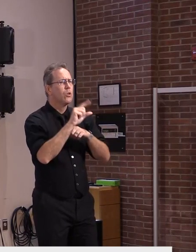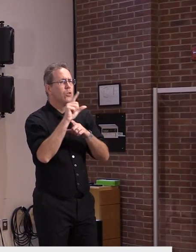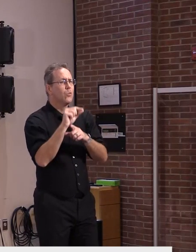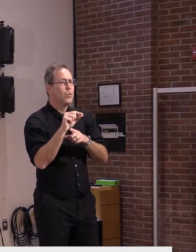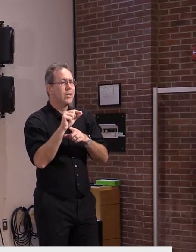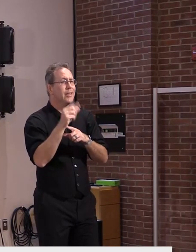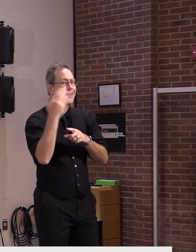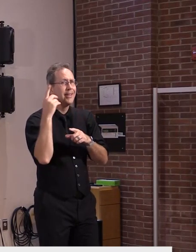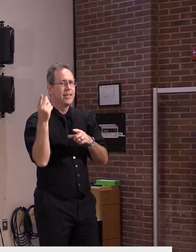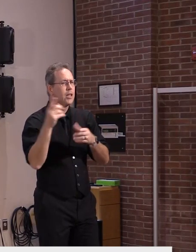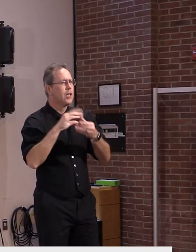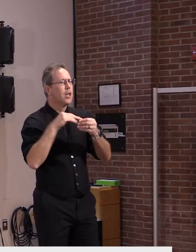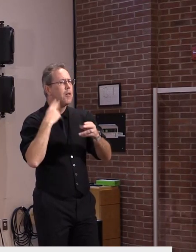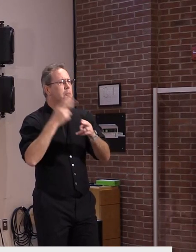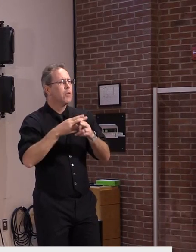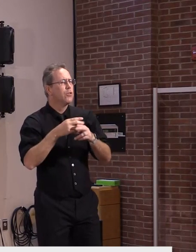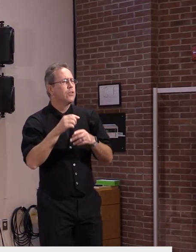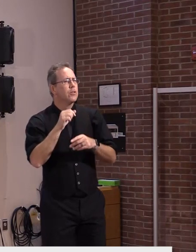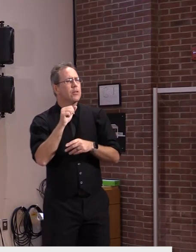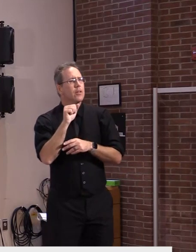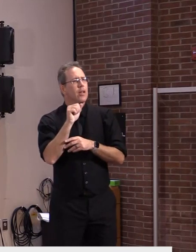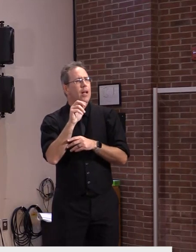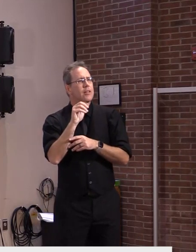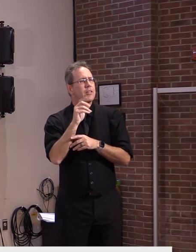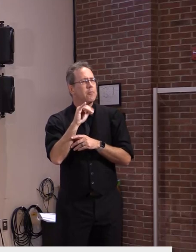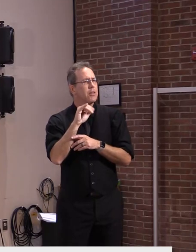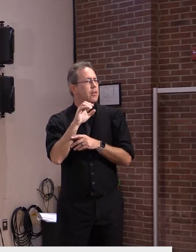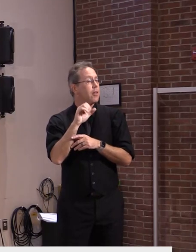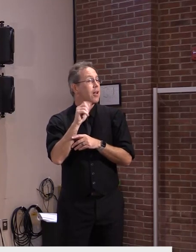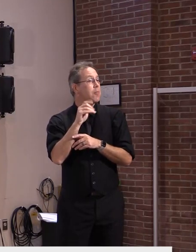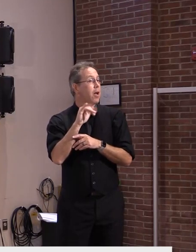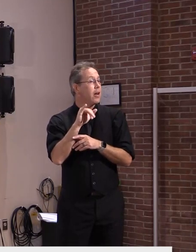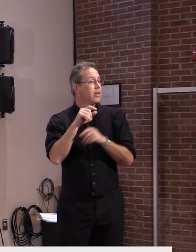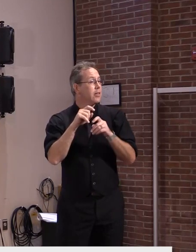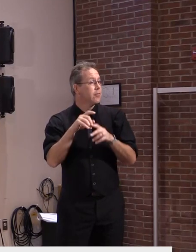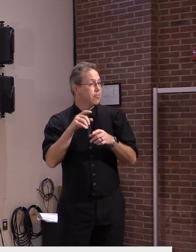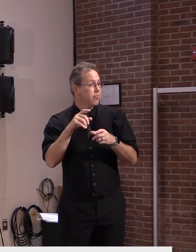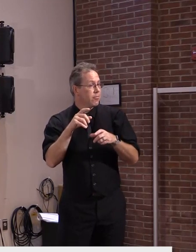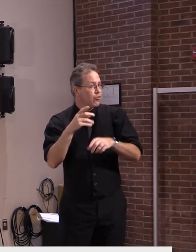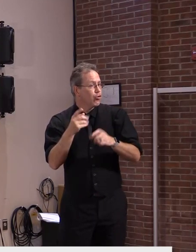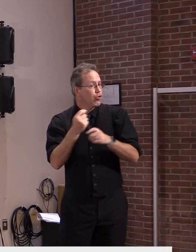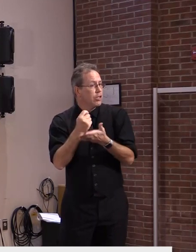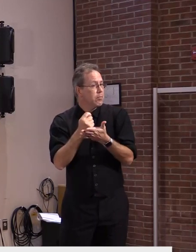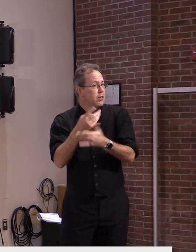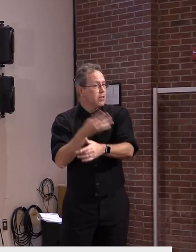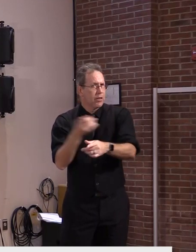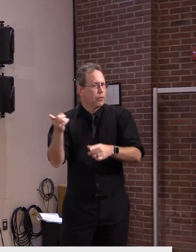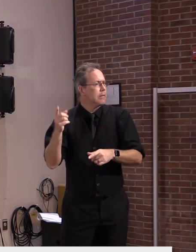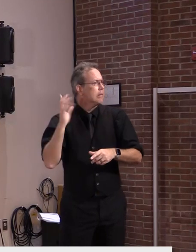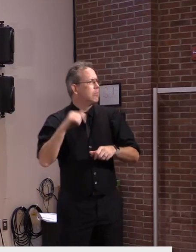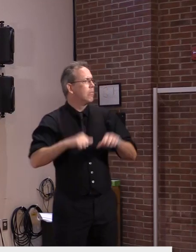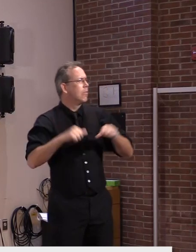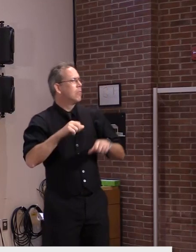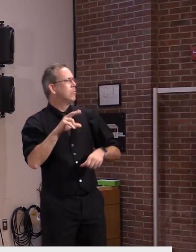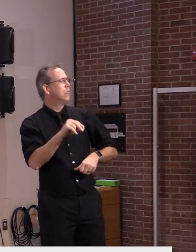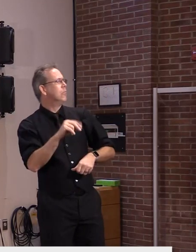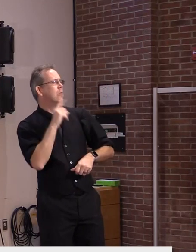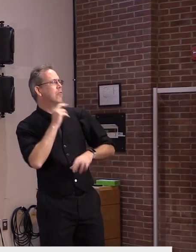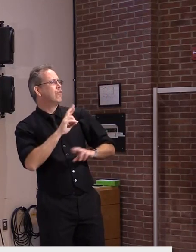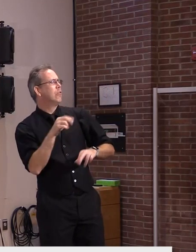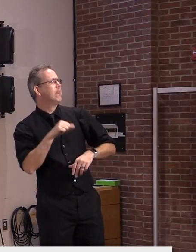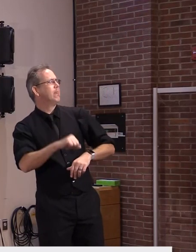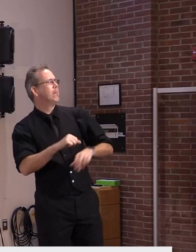an intervention. You were also concerned about limited space in the